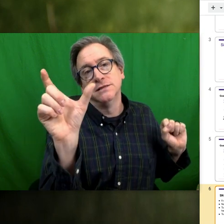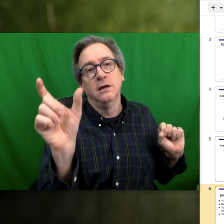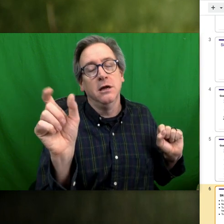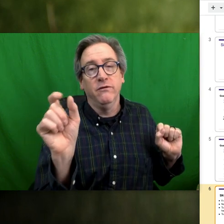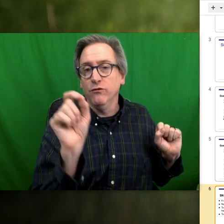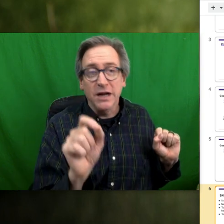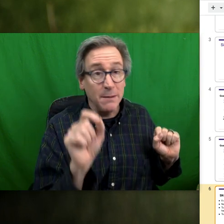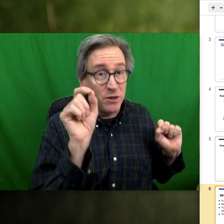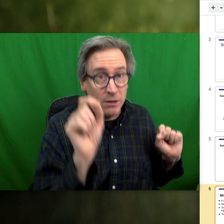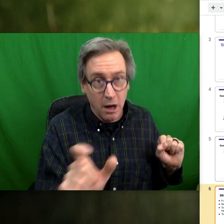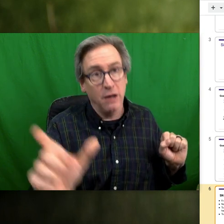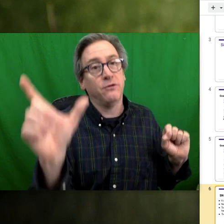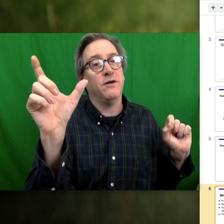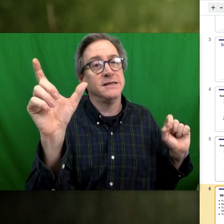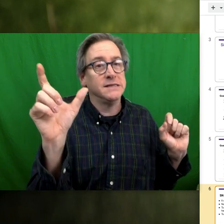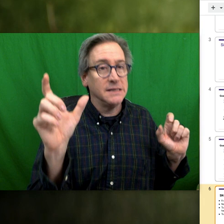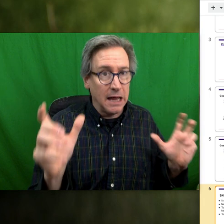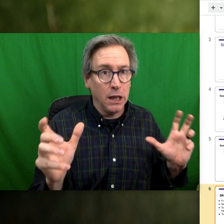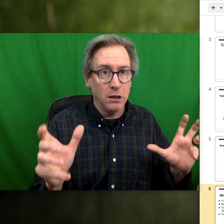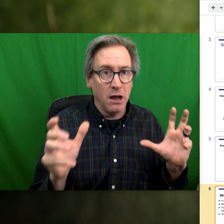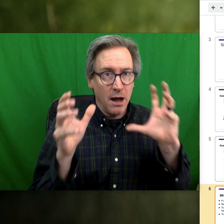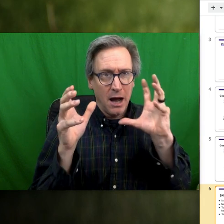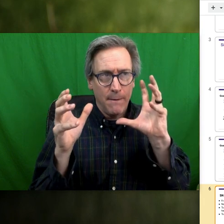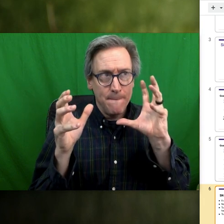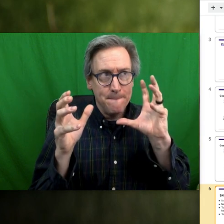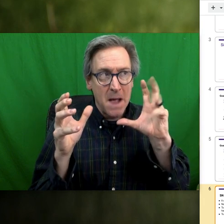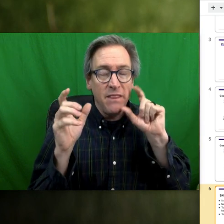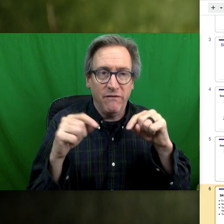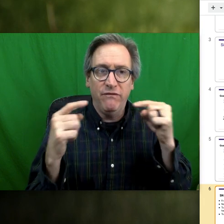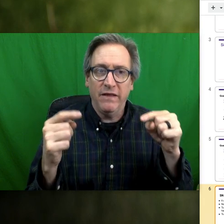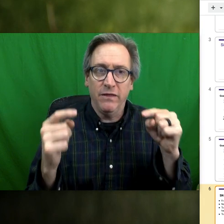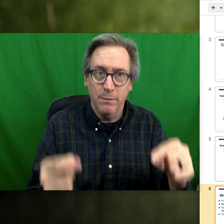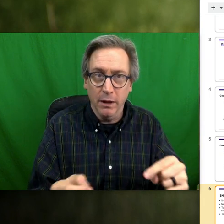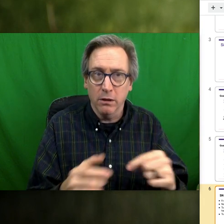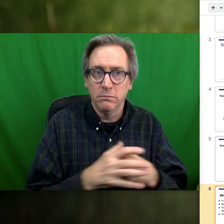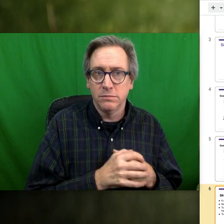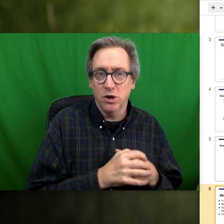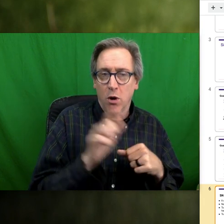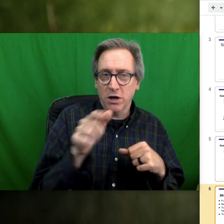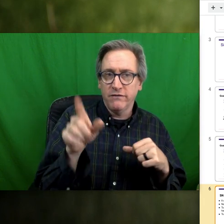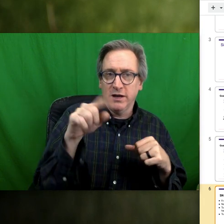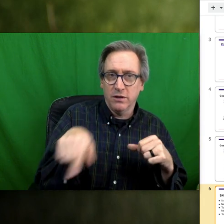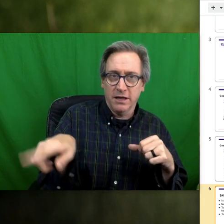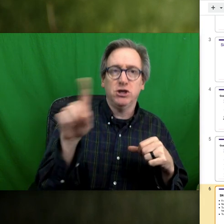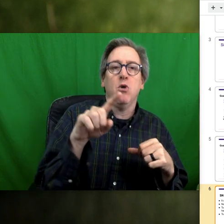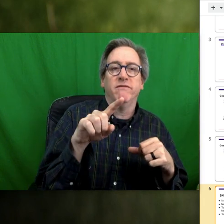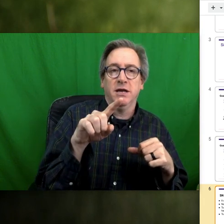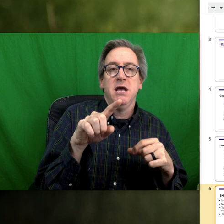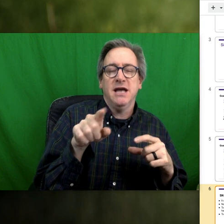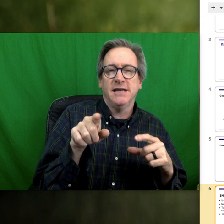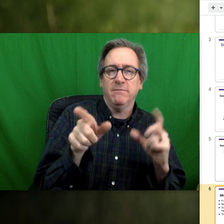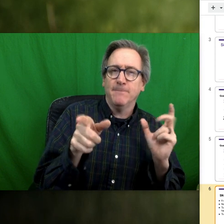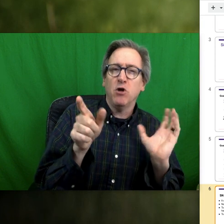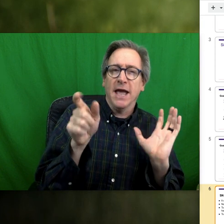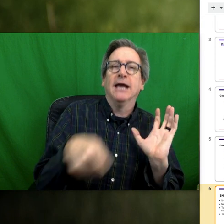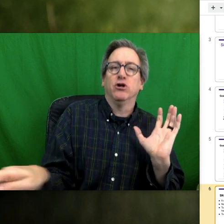phrase, feel free to come up with other phrases that that fit the bill. So watch the video that they show of it